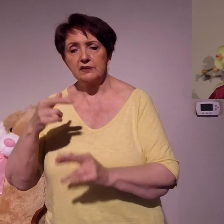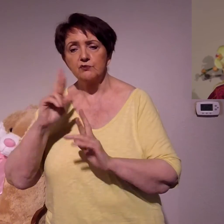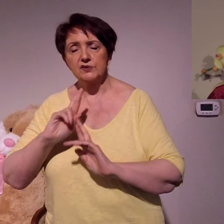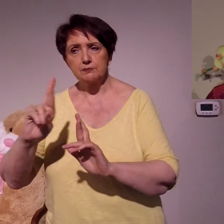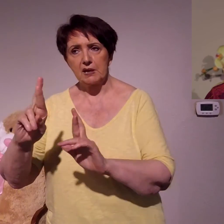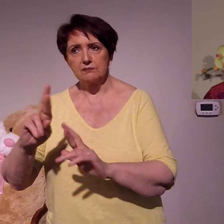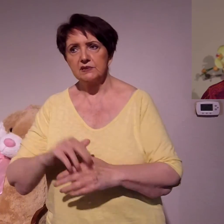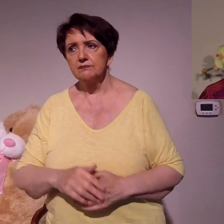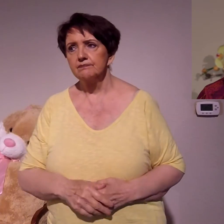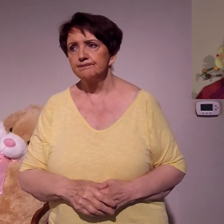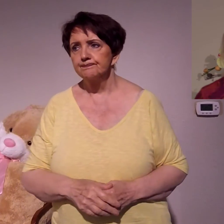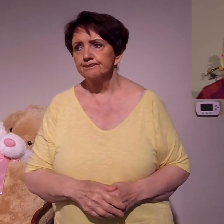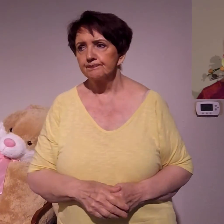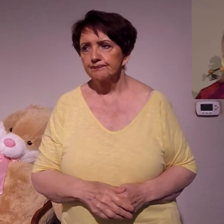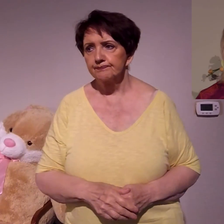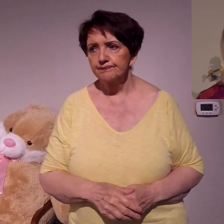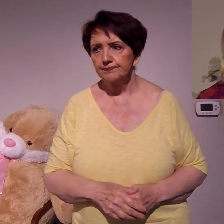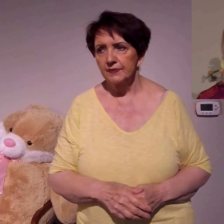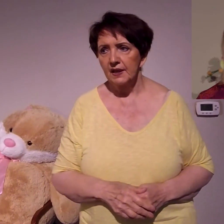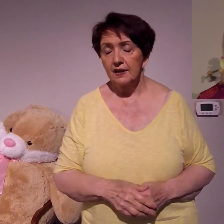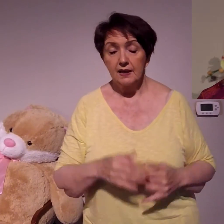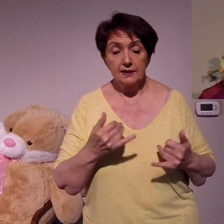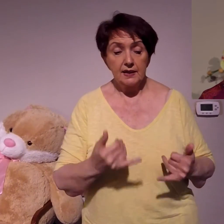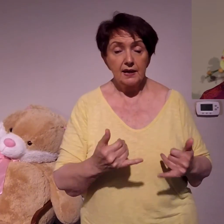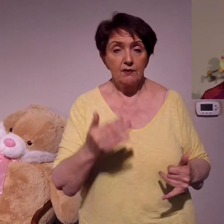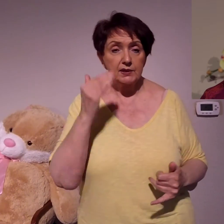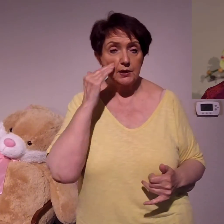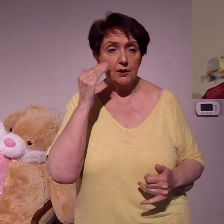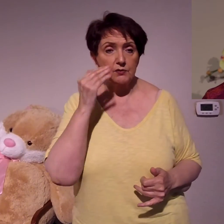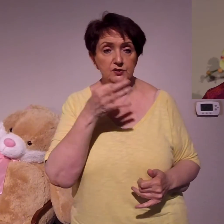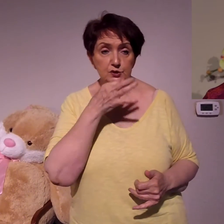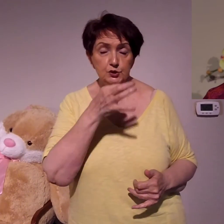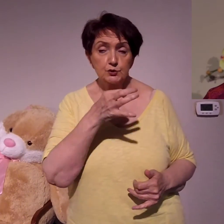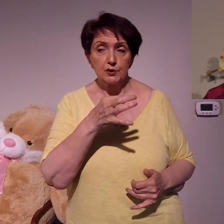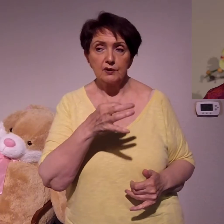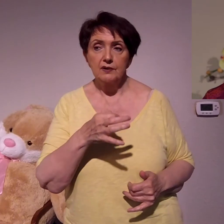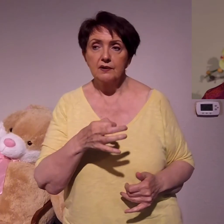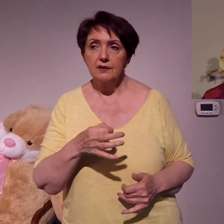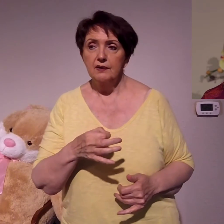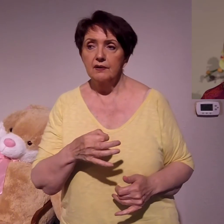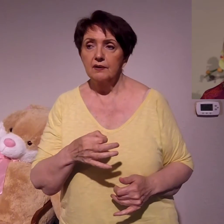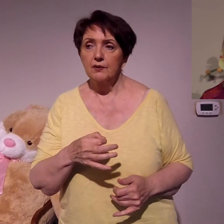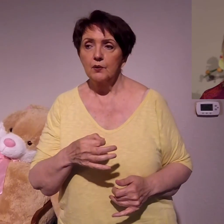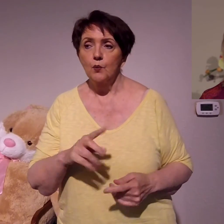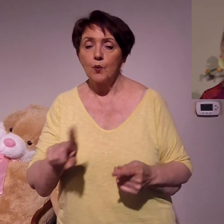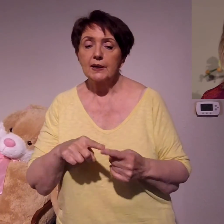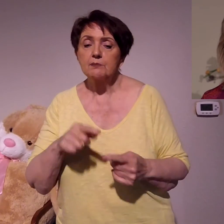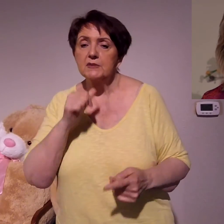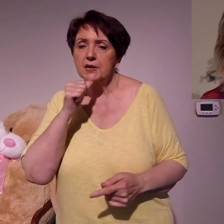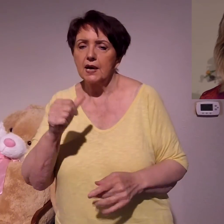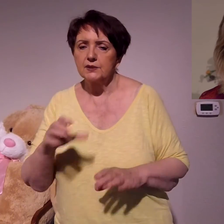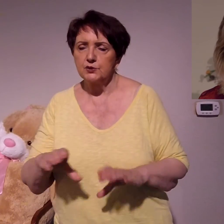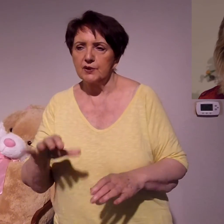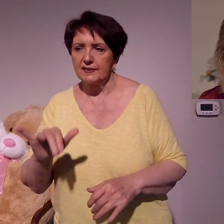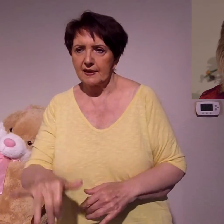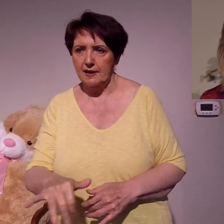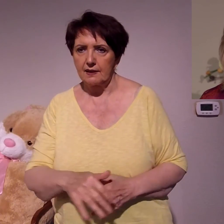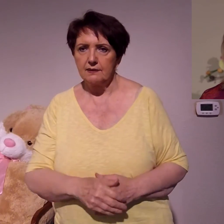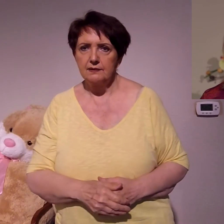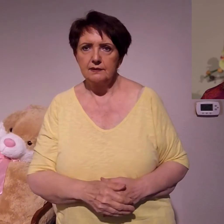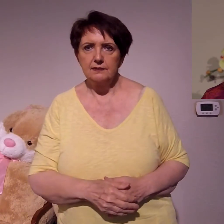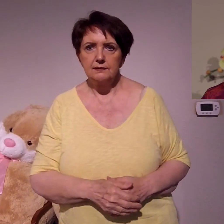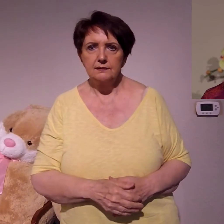Really? I could not love myself that much that I would wish something on myself to make a relationship